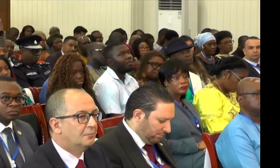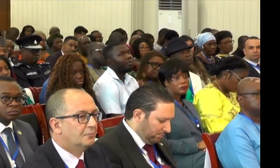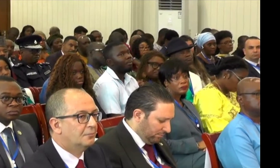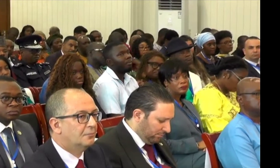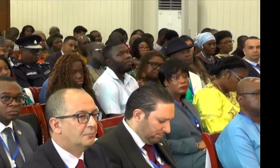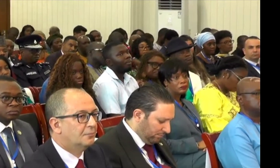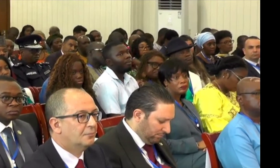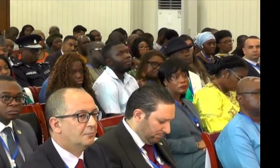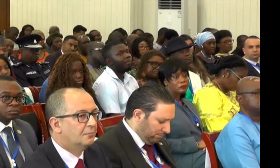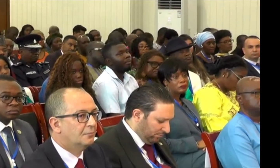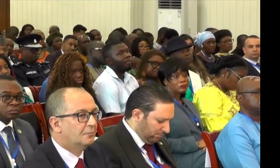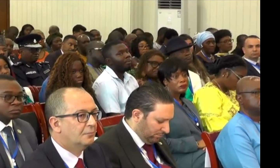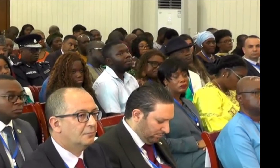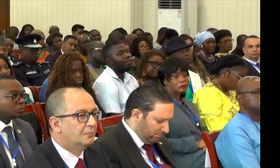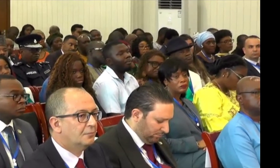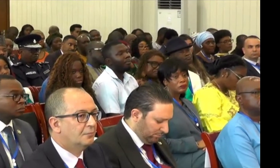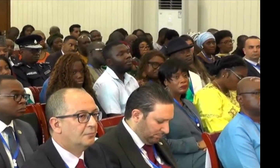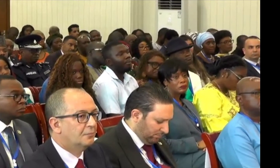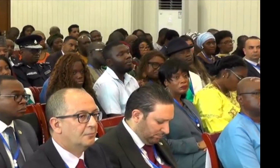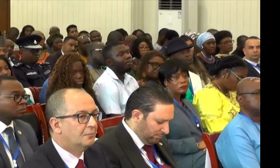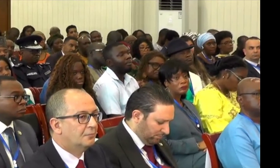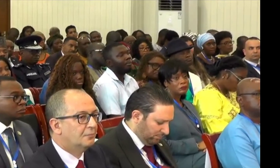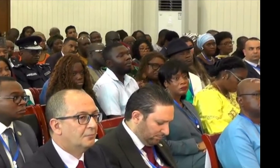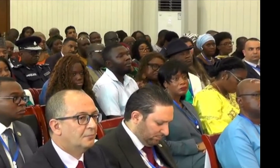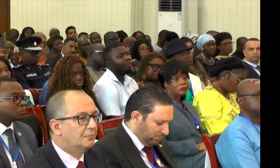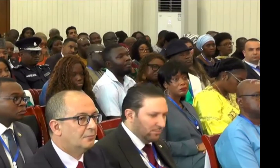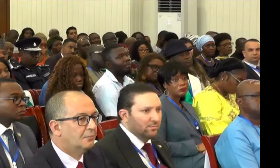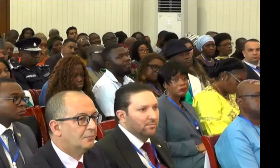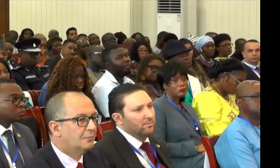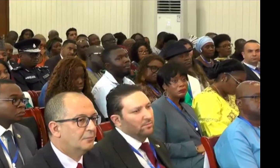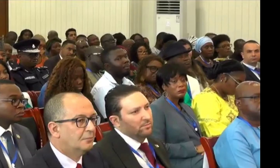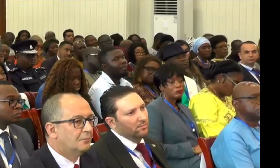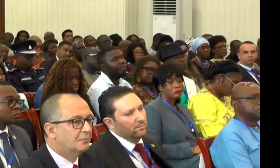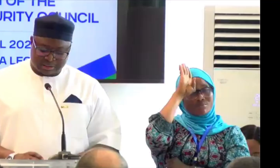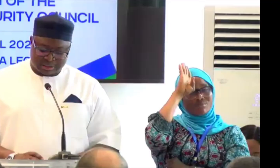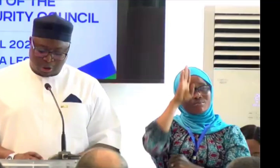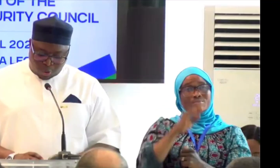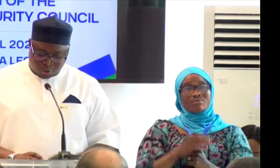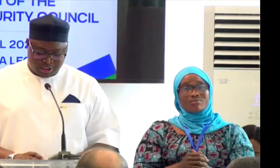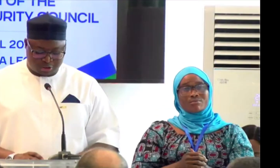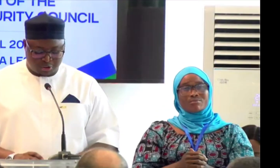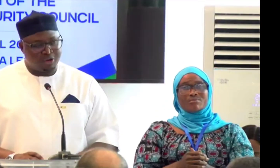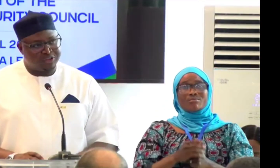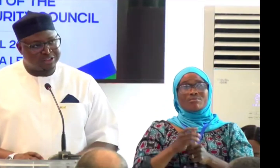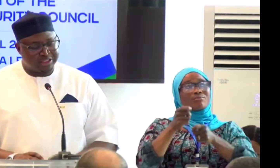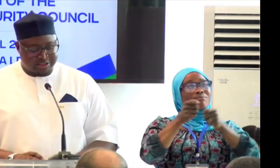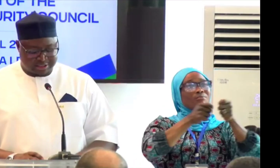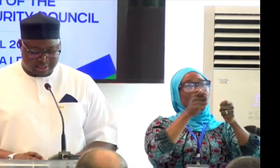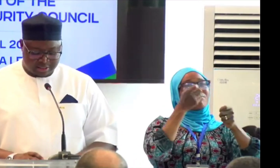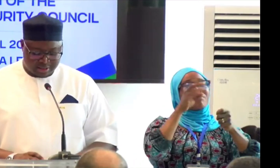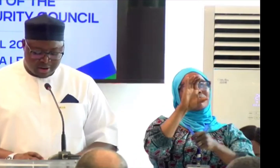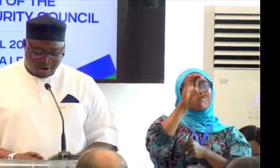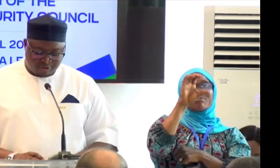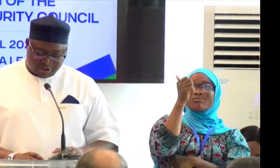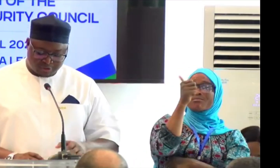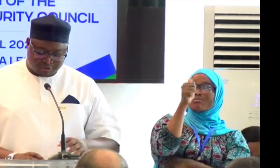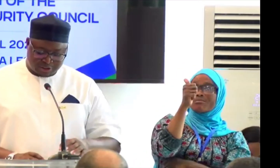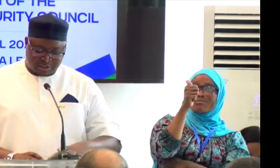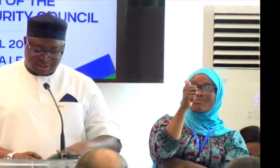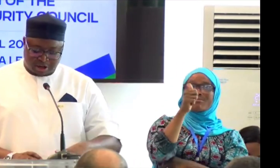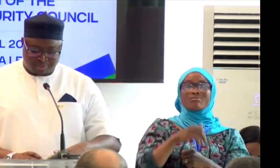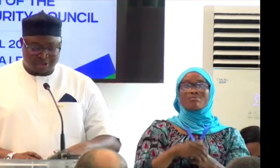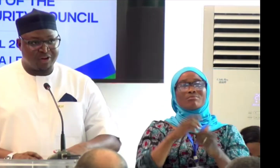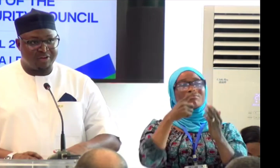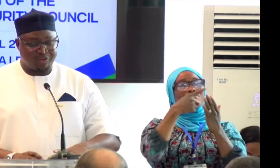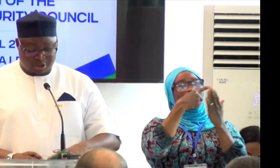His Excellency, the President, Dr. Julius Maada Bio, and the coordinator of the C10 of Heads of State